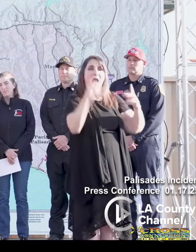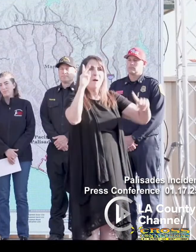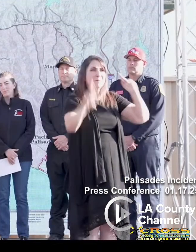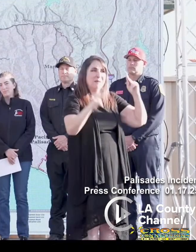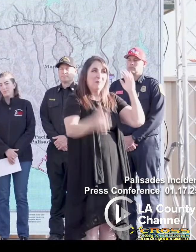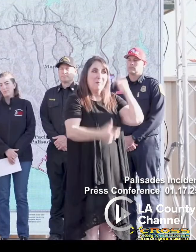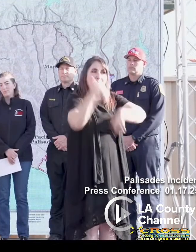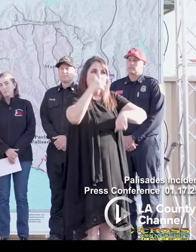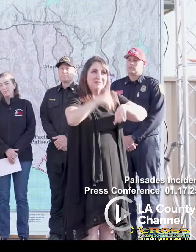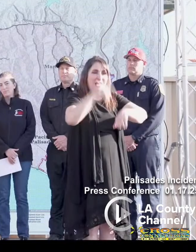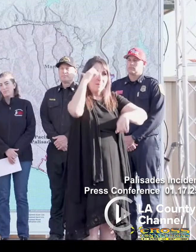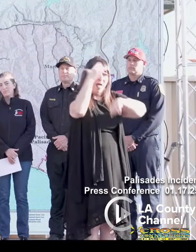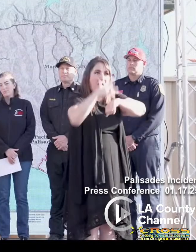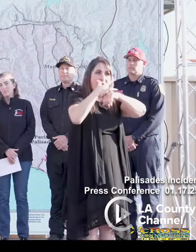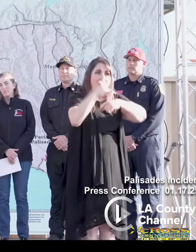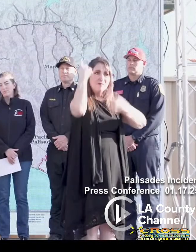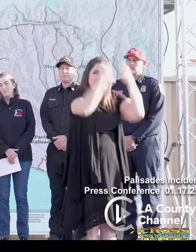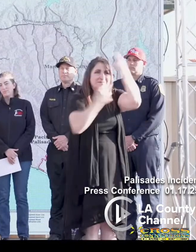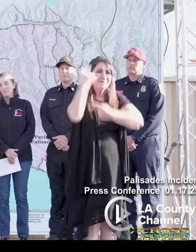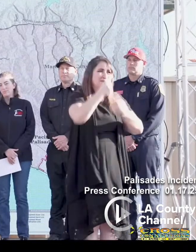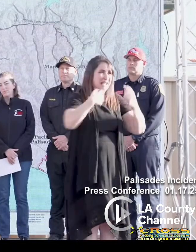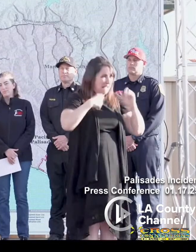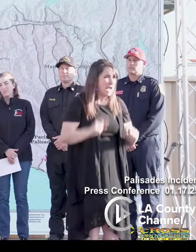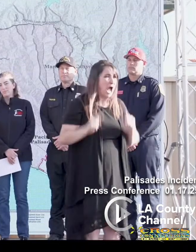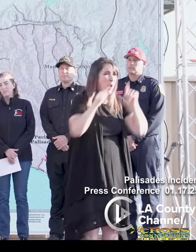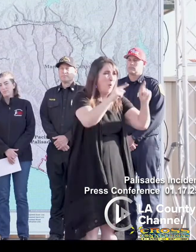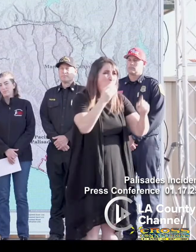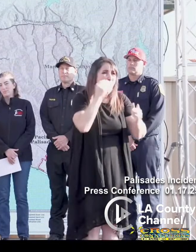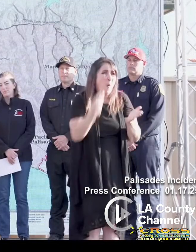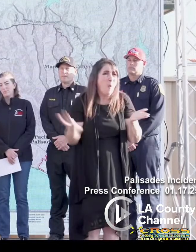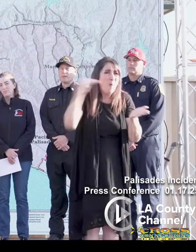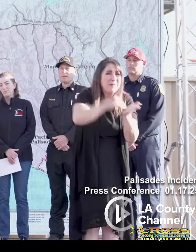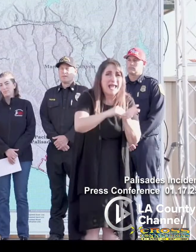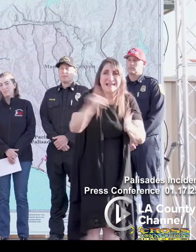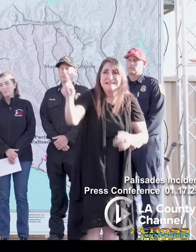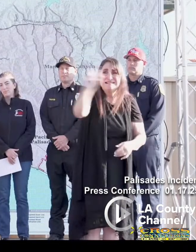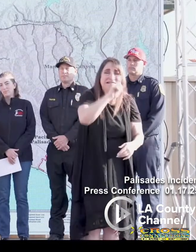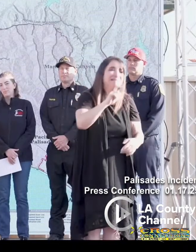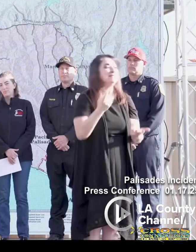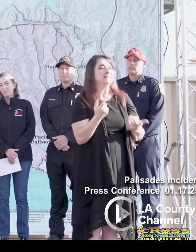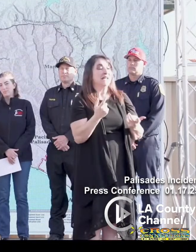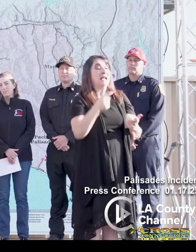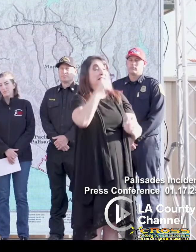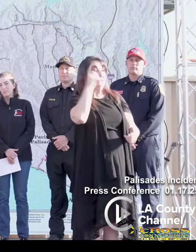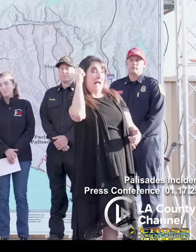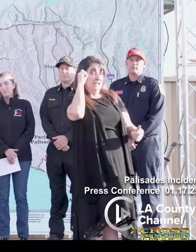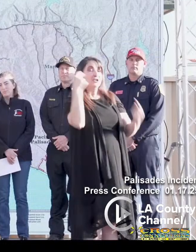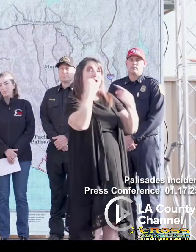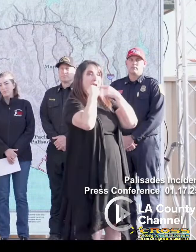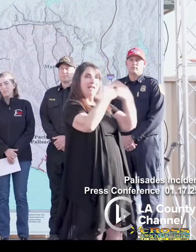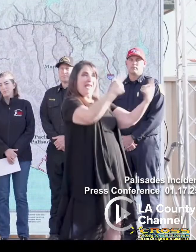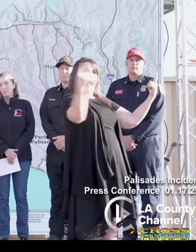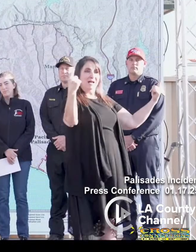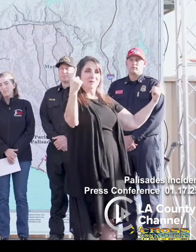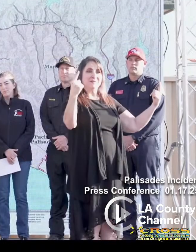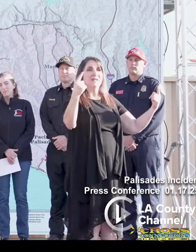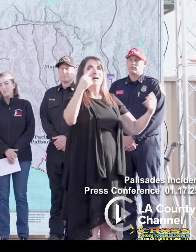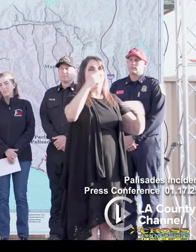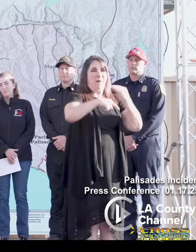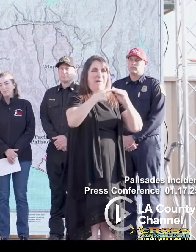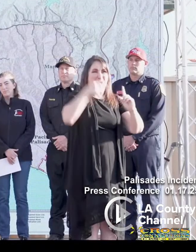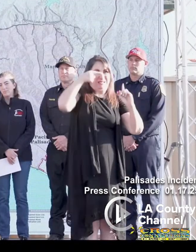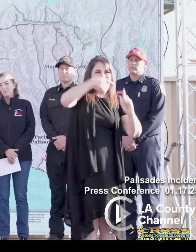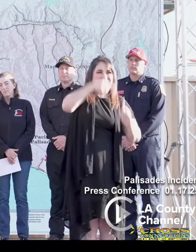the most is, can they get back into their homes? Announcement was made yesterday with regard to the following